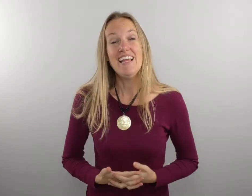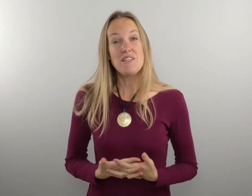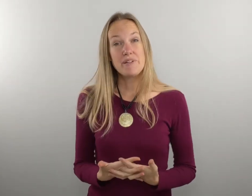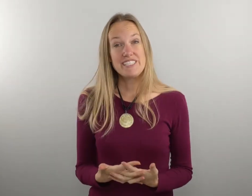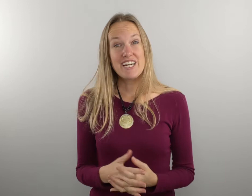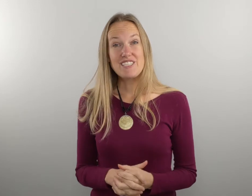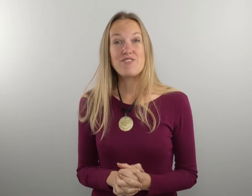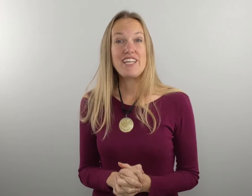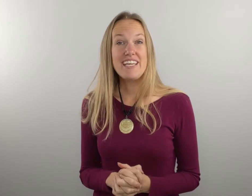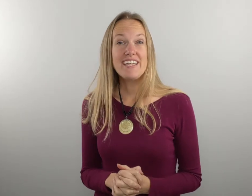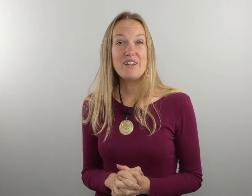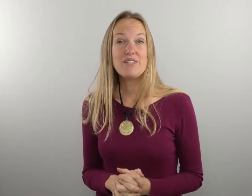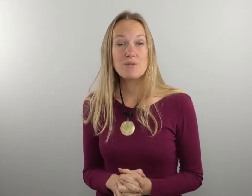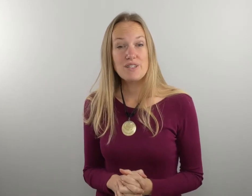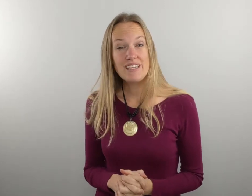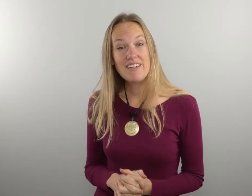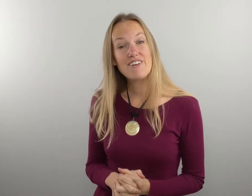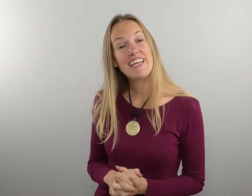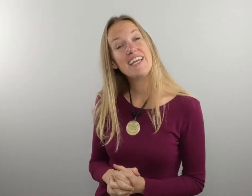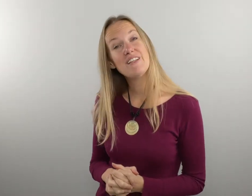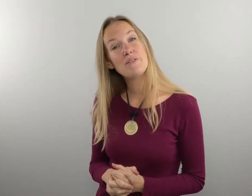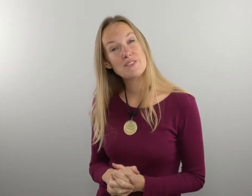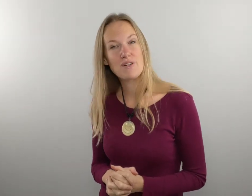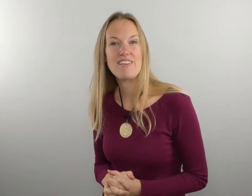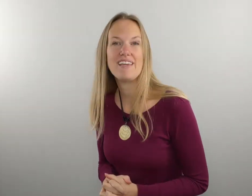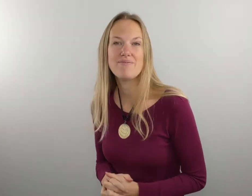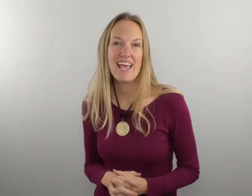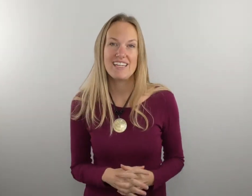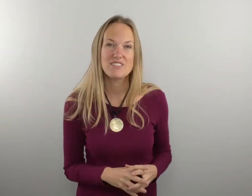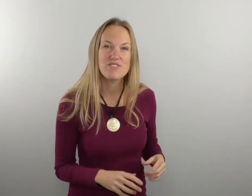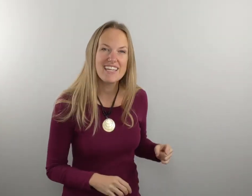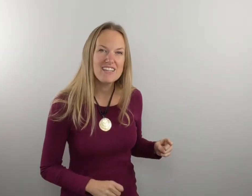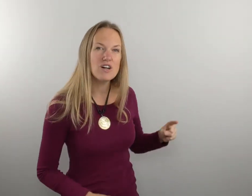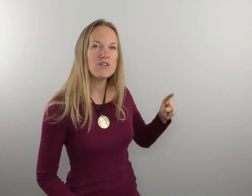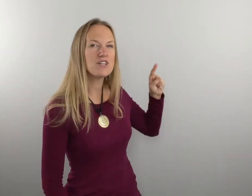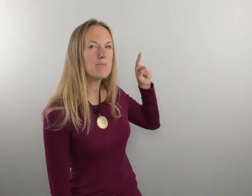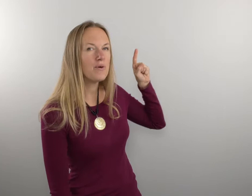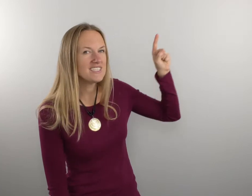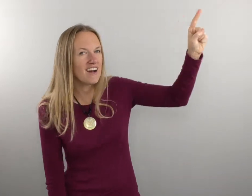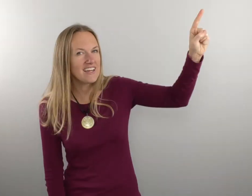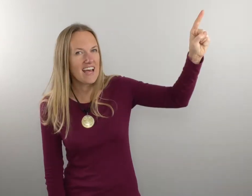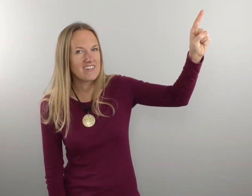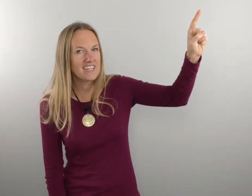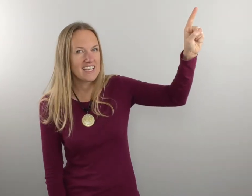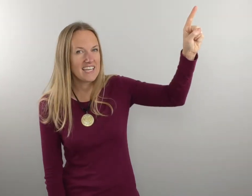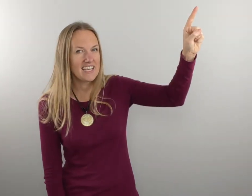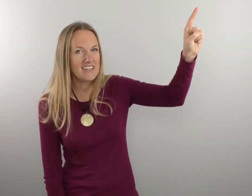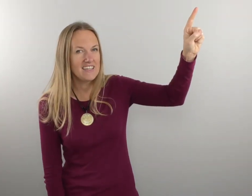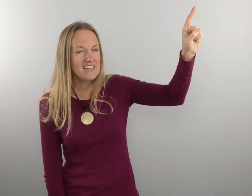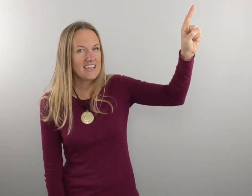bridge starts, for He alone is worthy, for He alone is worthy. Okay, so for He alone, you're going to point to God in heaven, He, and